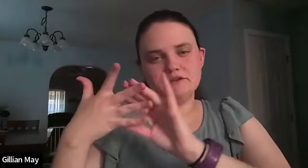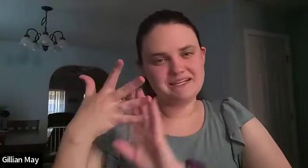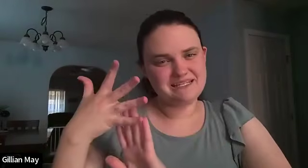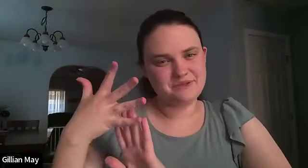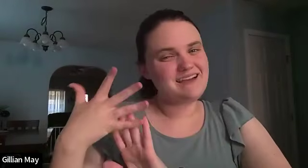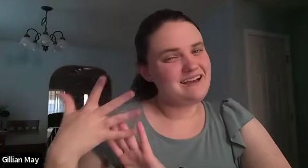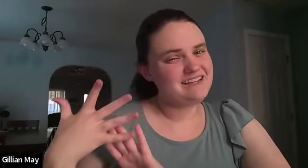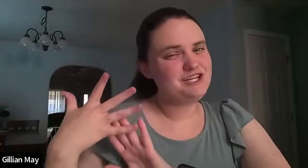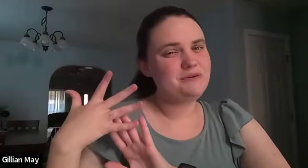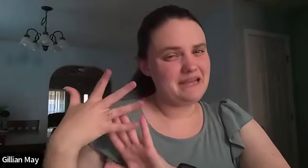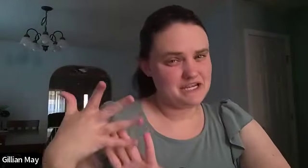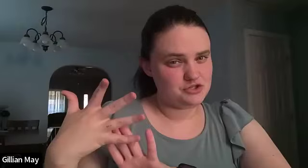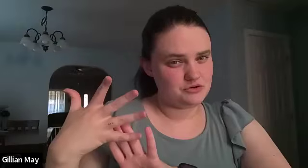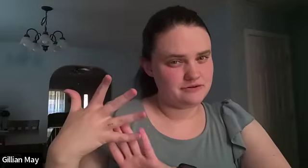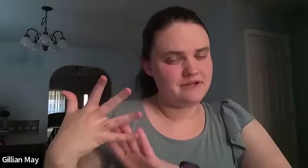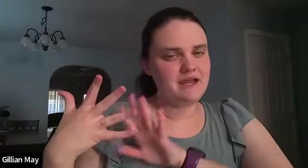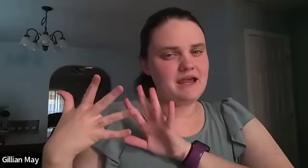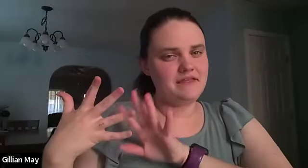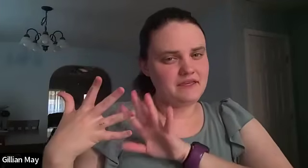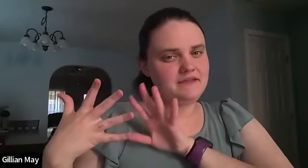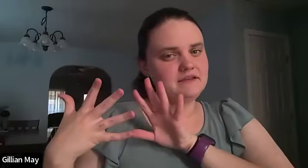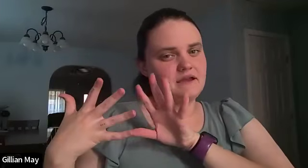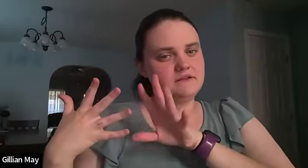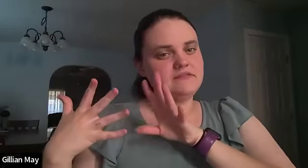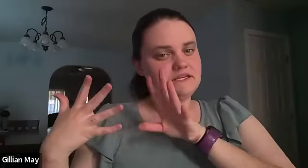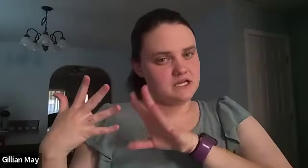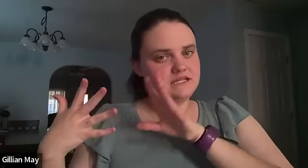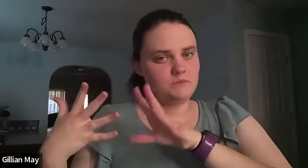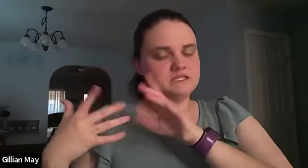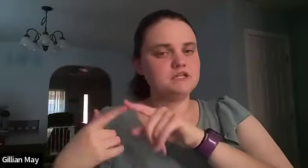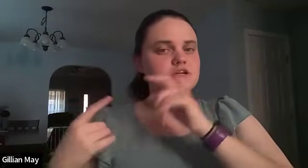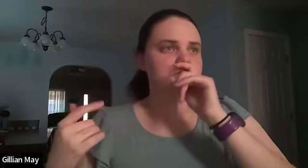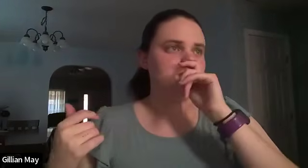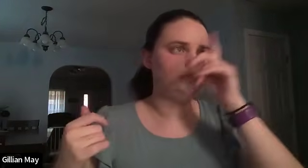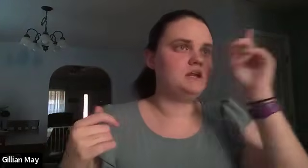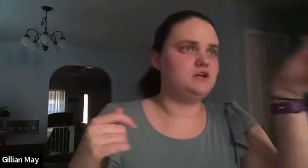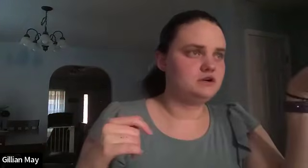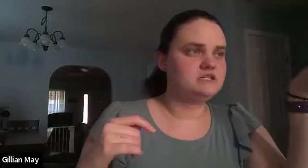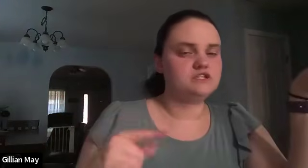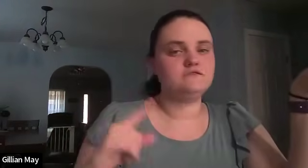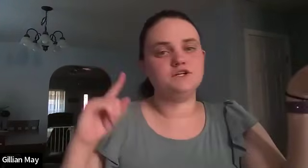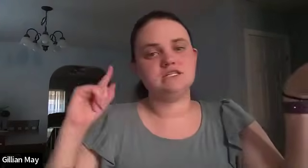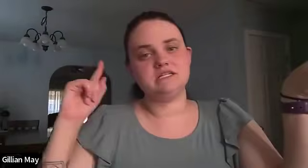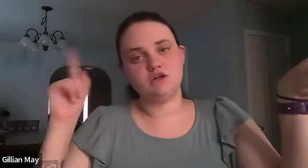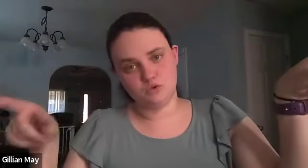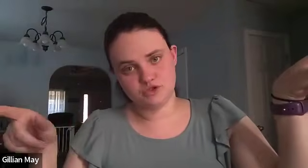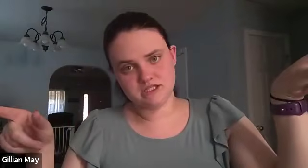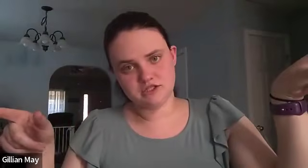with my siblings, I like to go in age order. And I feel like that does help, especially if you're talking about a younger sister versus an older